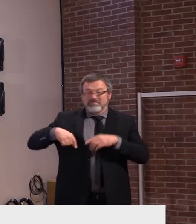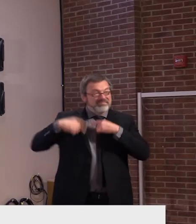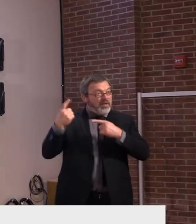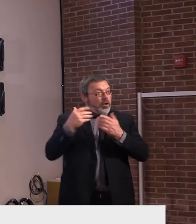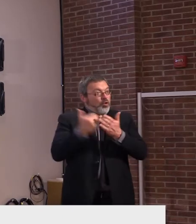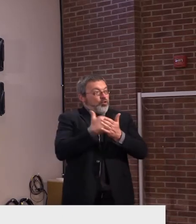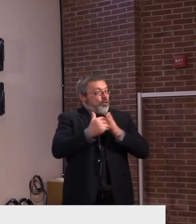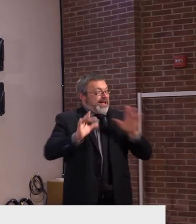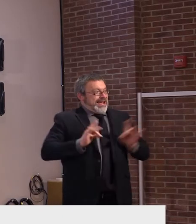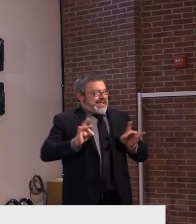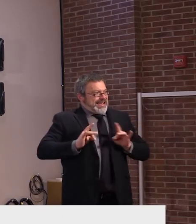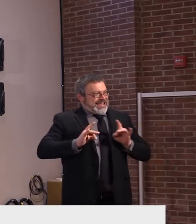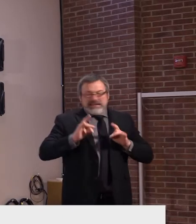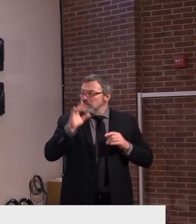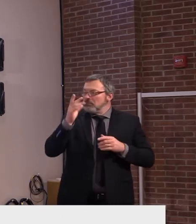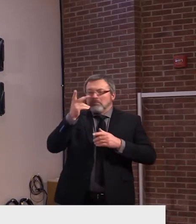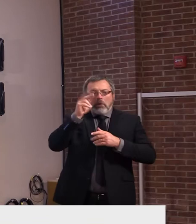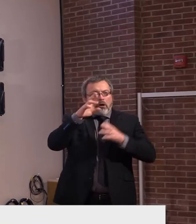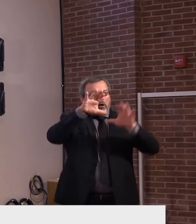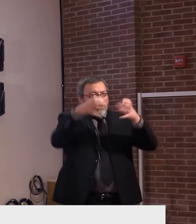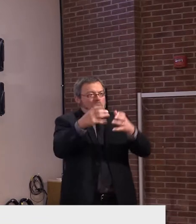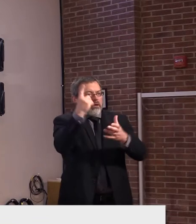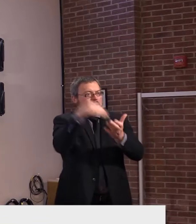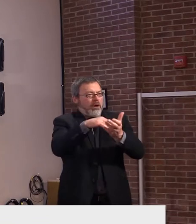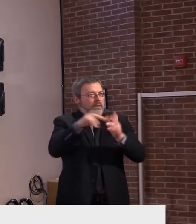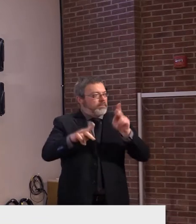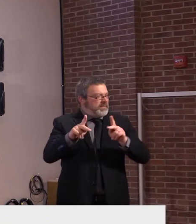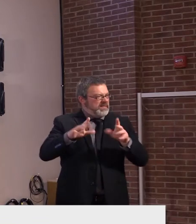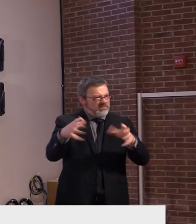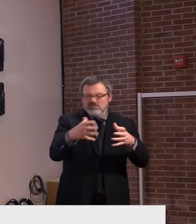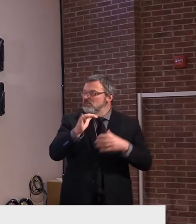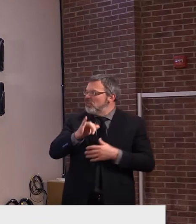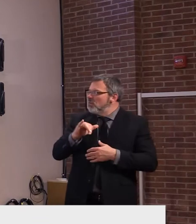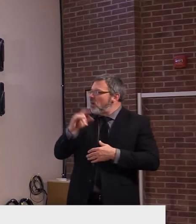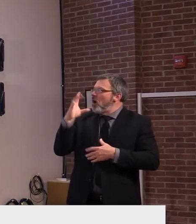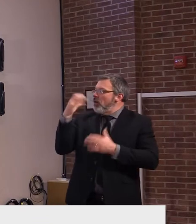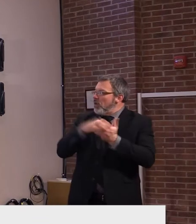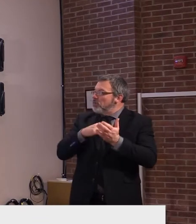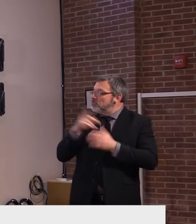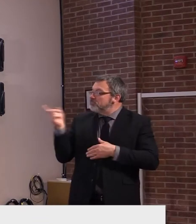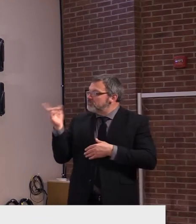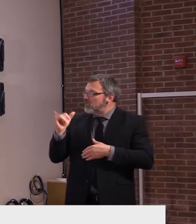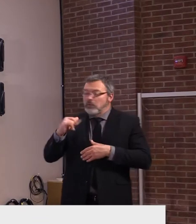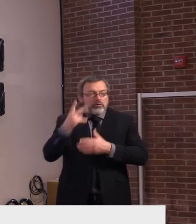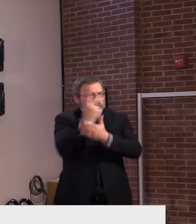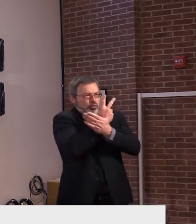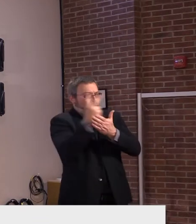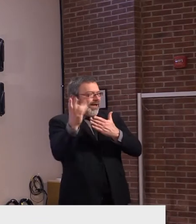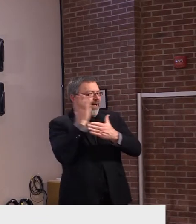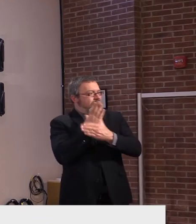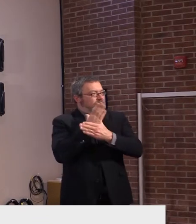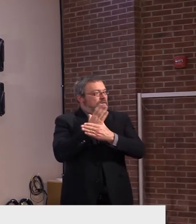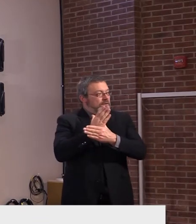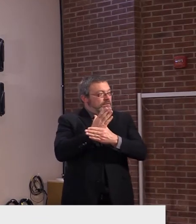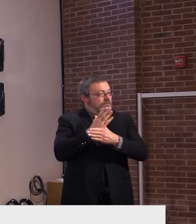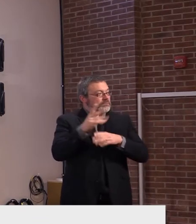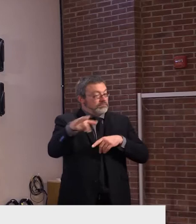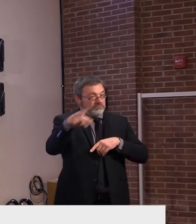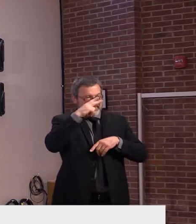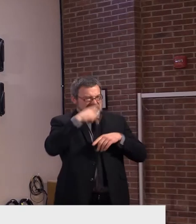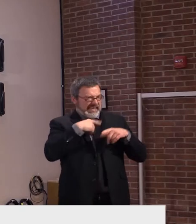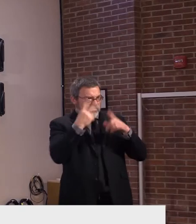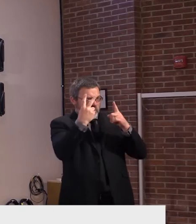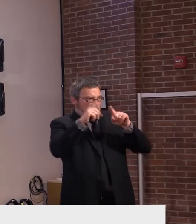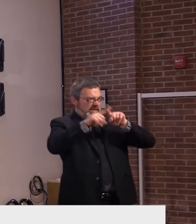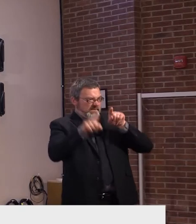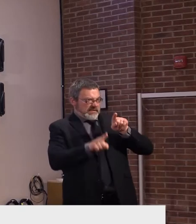can see that it's coming down more quickly in that fully vaccinated rate. And there's still quite a considerable difference between those that are not fully